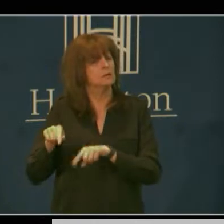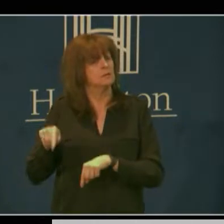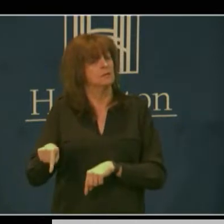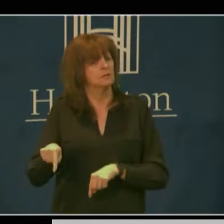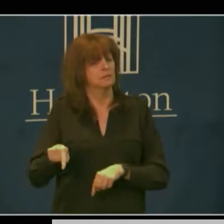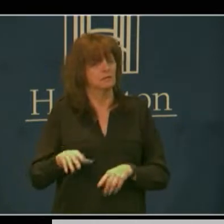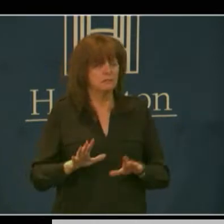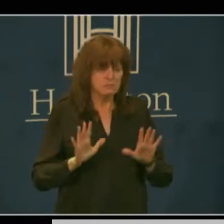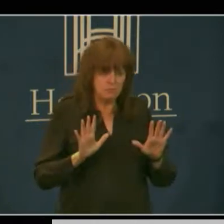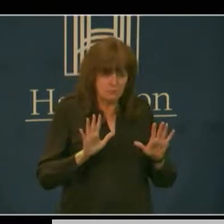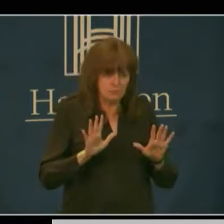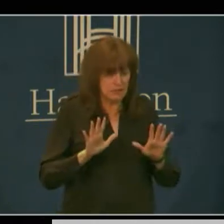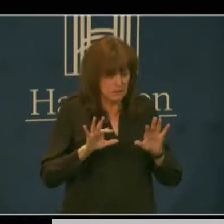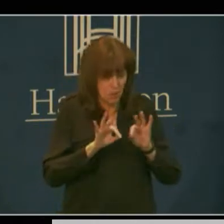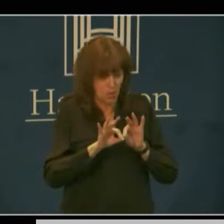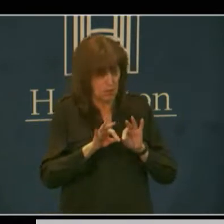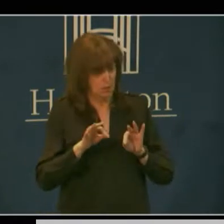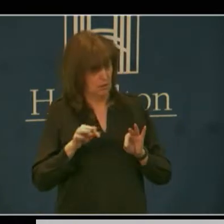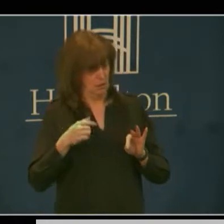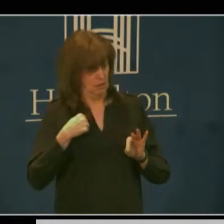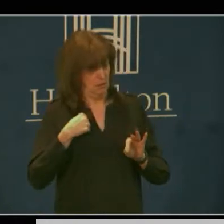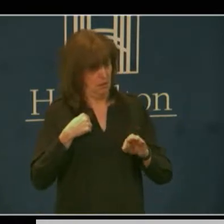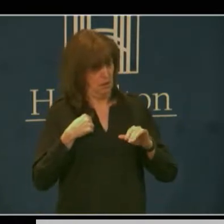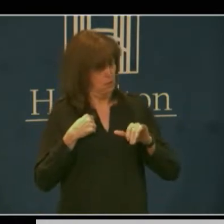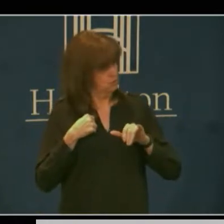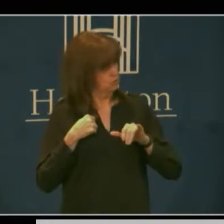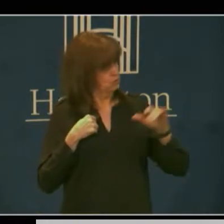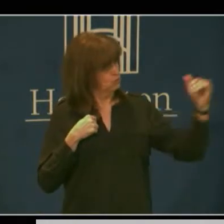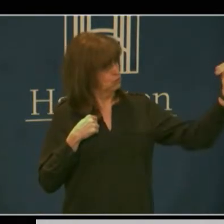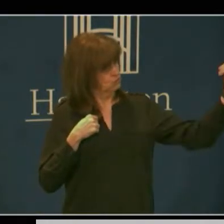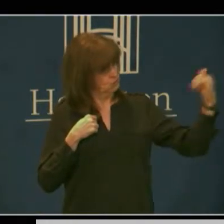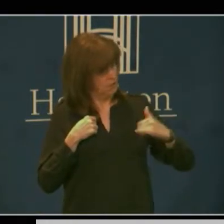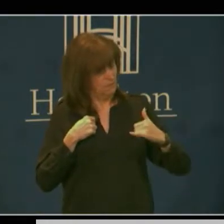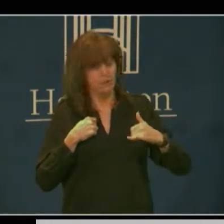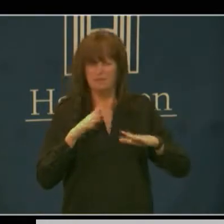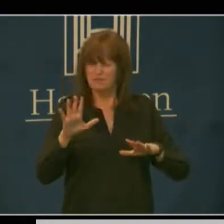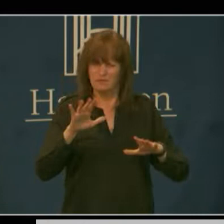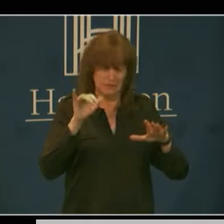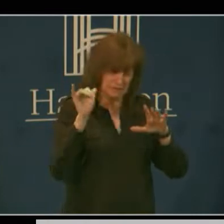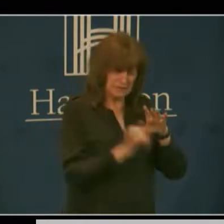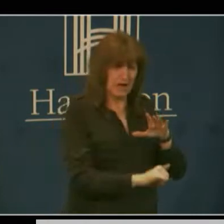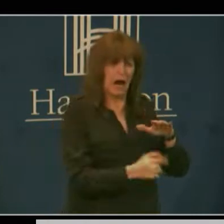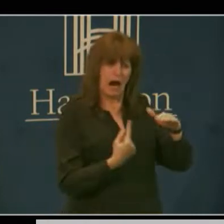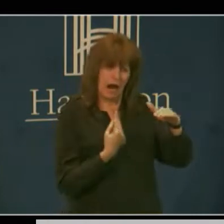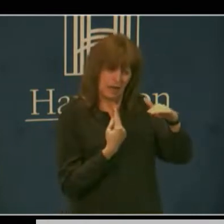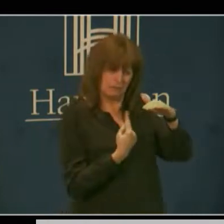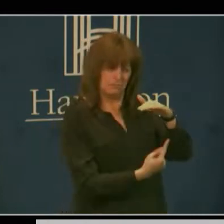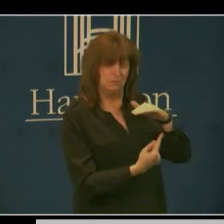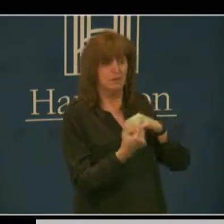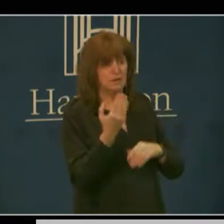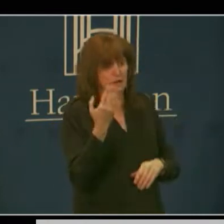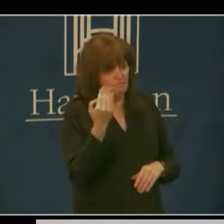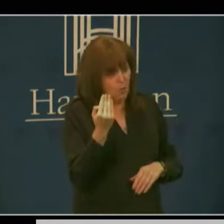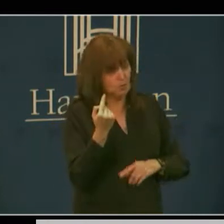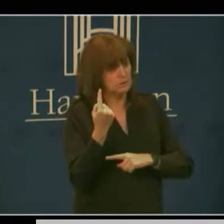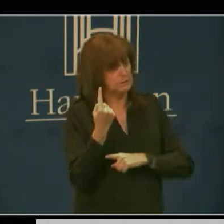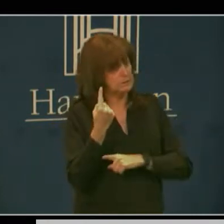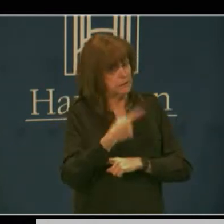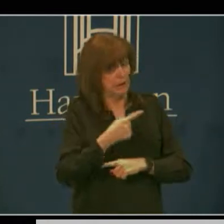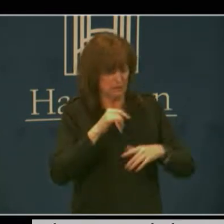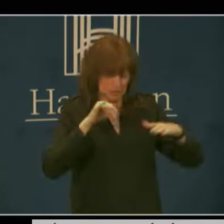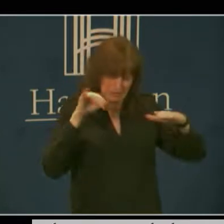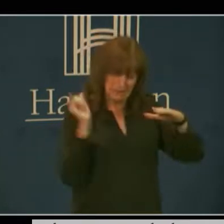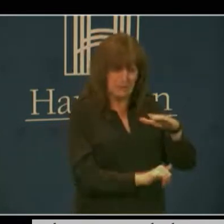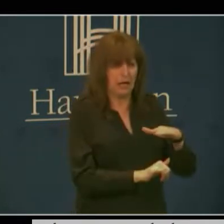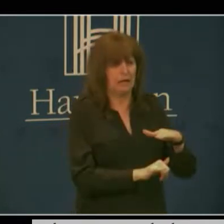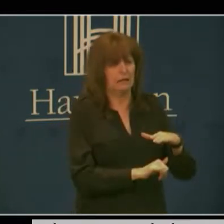to self-isolate for up to 14 days. And as you listen to Dr. Harvey talk about our cases in Hamilton, one of the things you can say to folks who say,